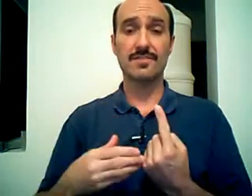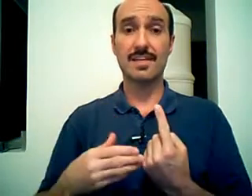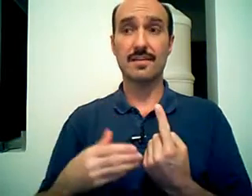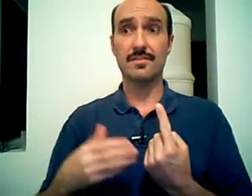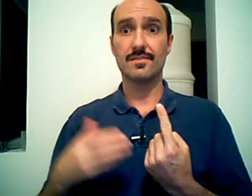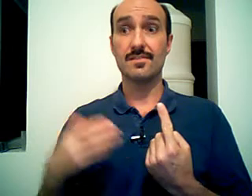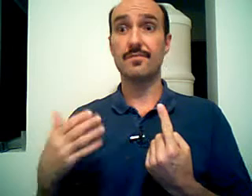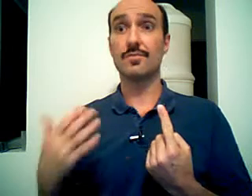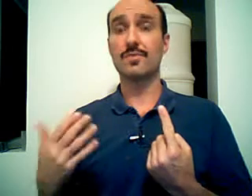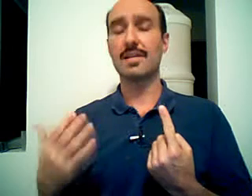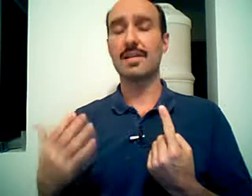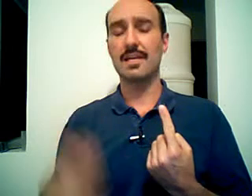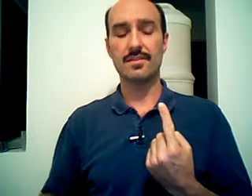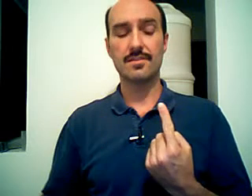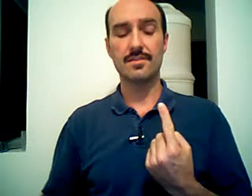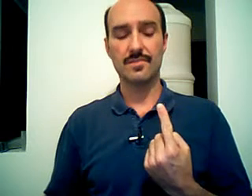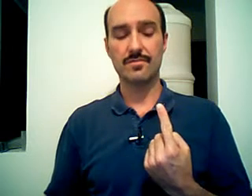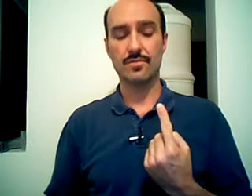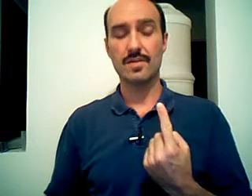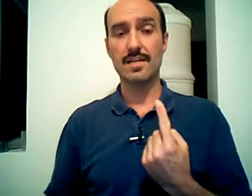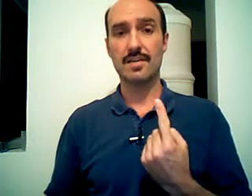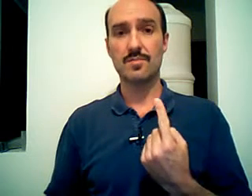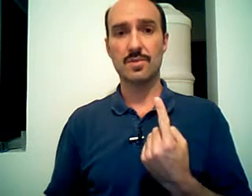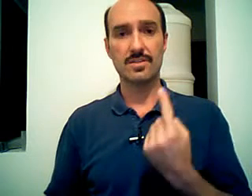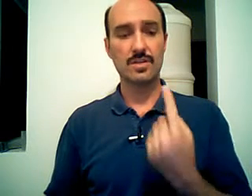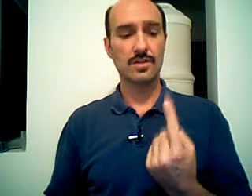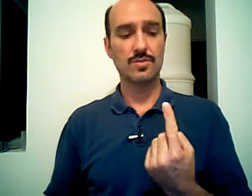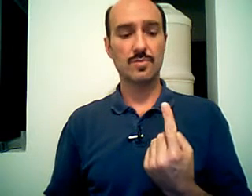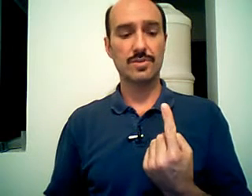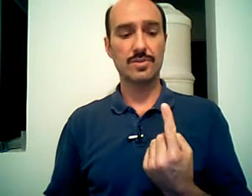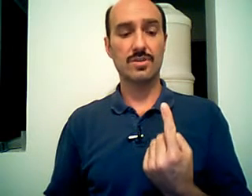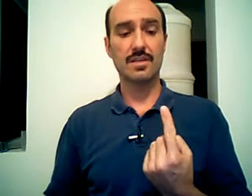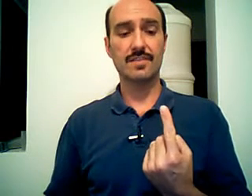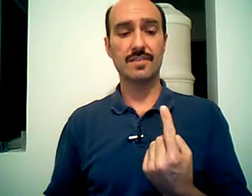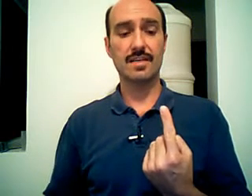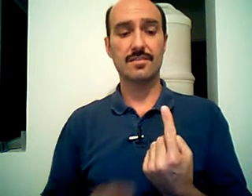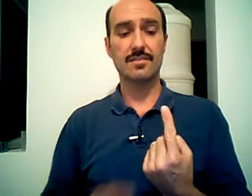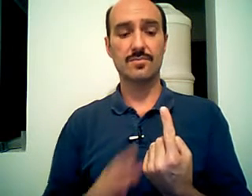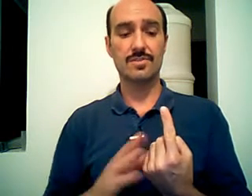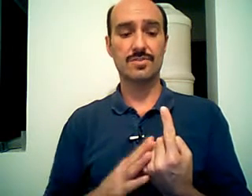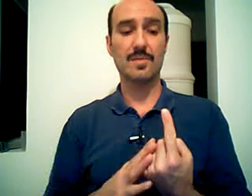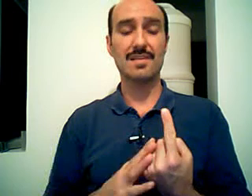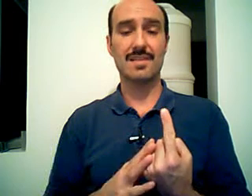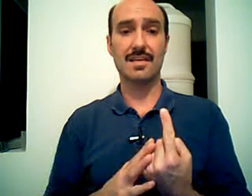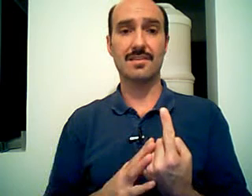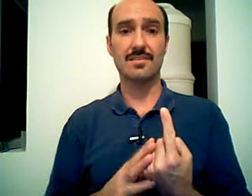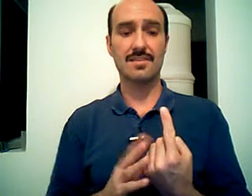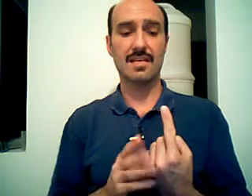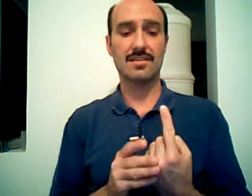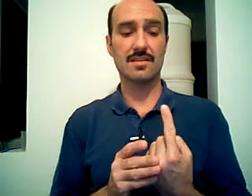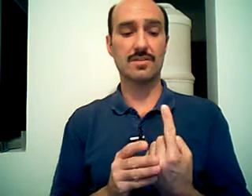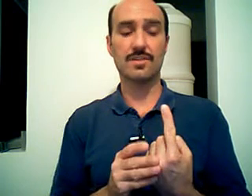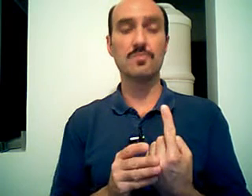hand. This is if you're right-handed. If you're a right-handed person, you put your left hand, which is your base hand. It's the hand that's not going to